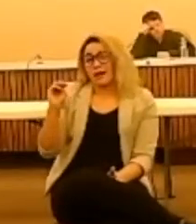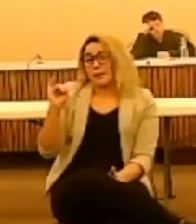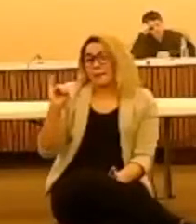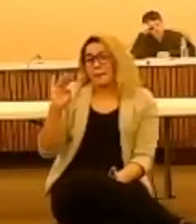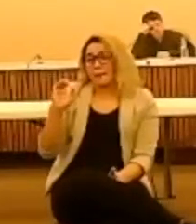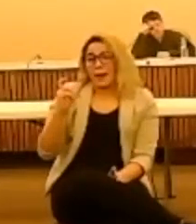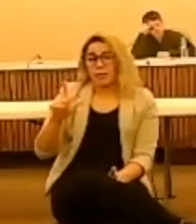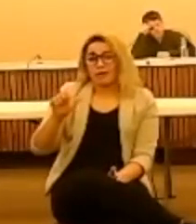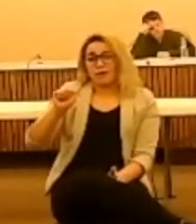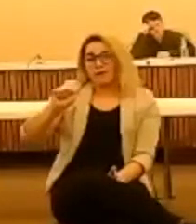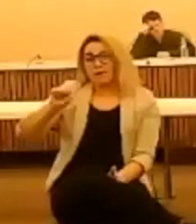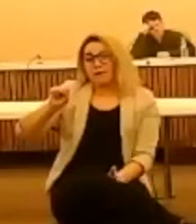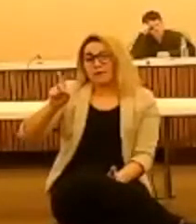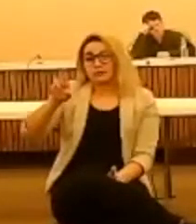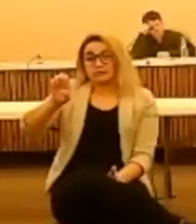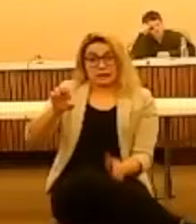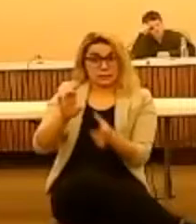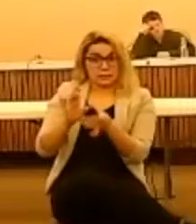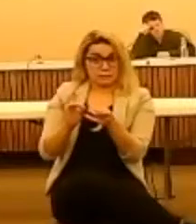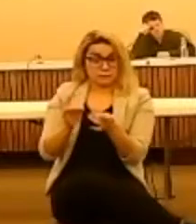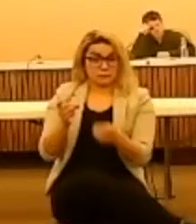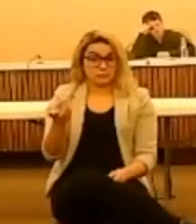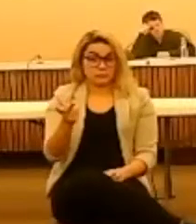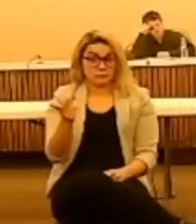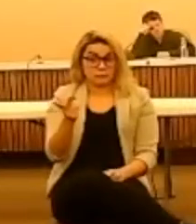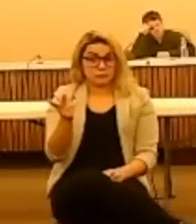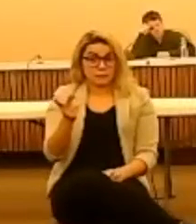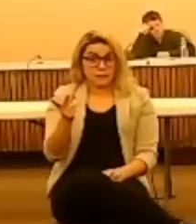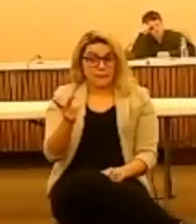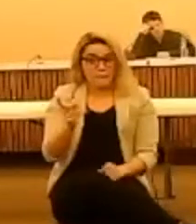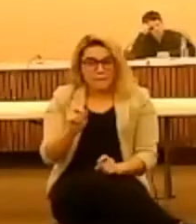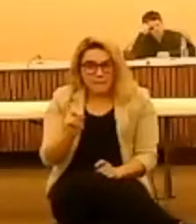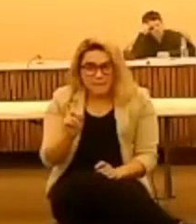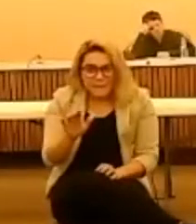Whoops, where did they? Oh, hold on. They're coming.